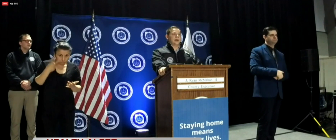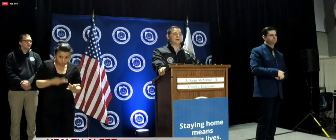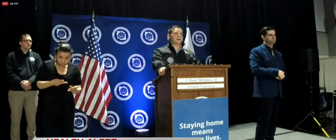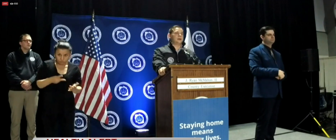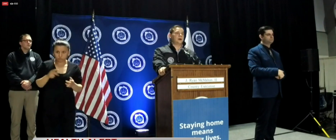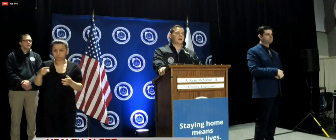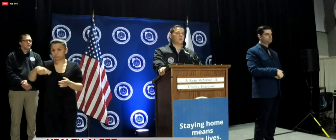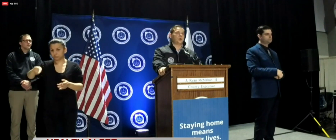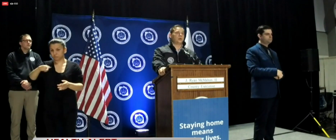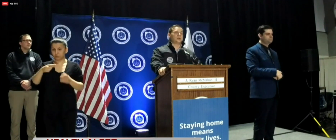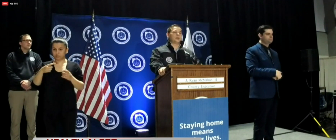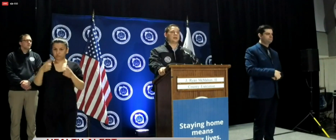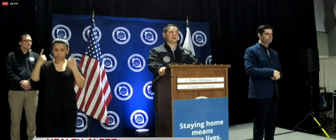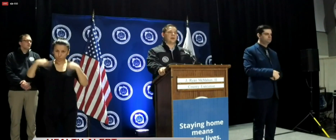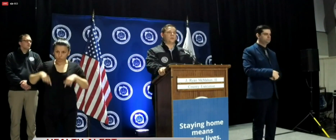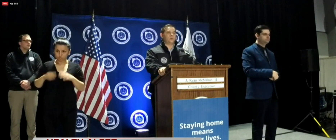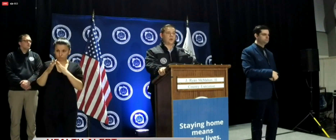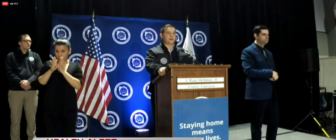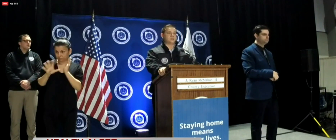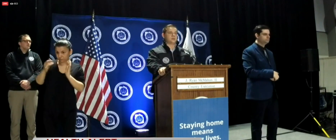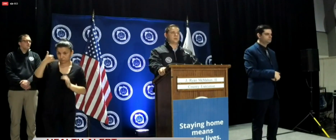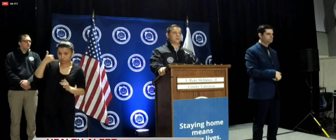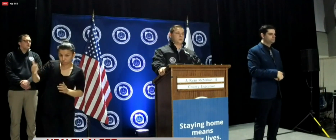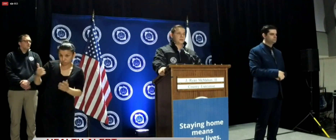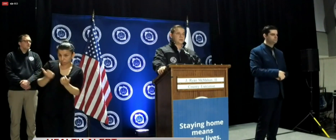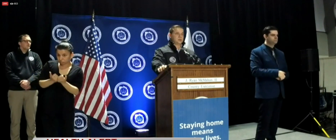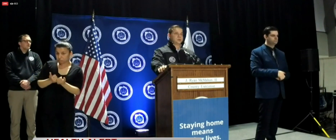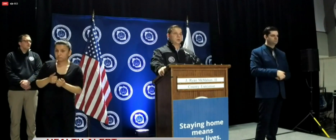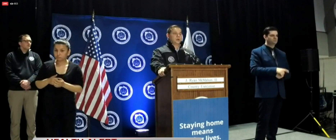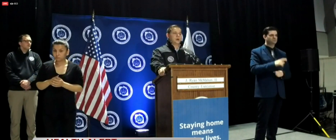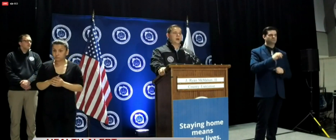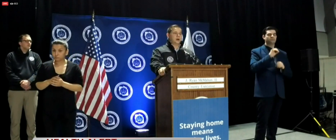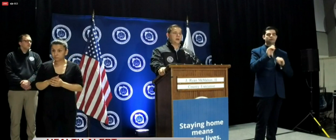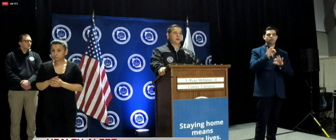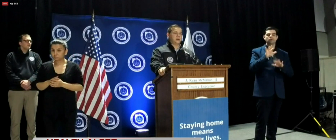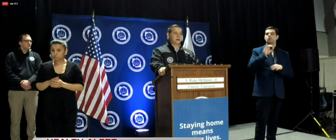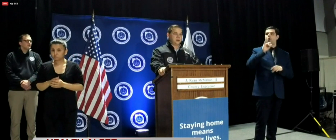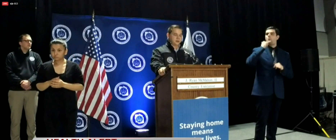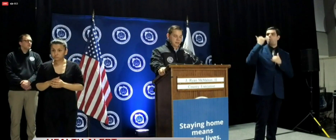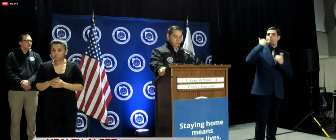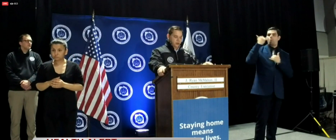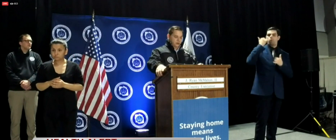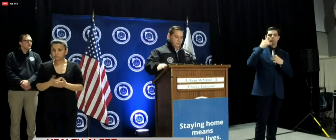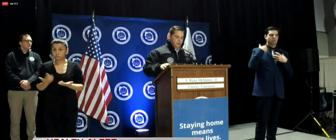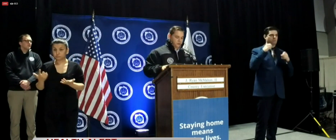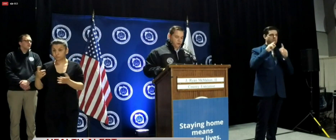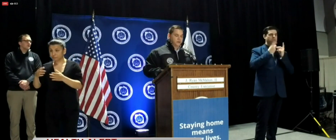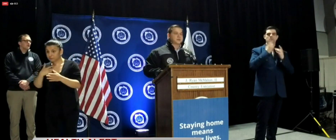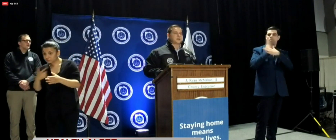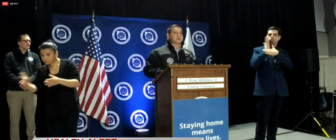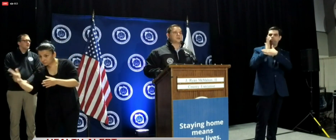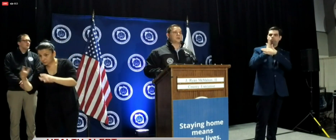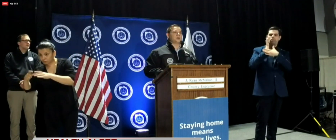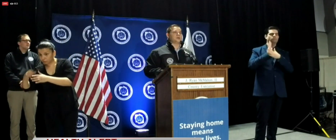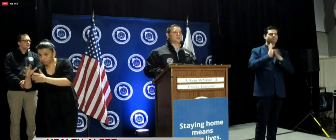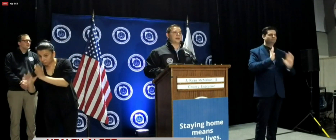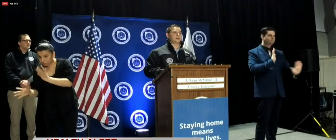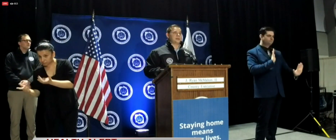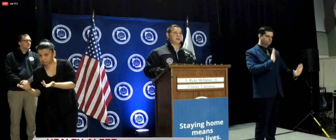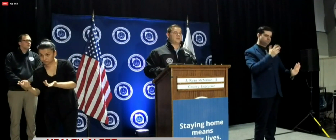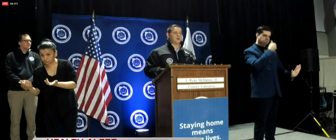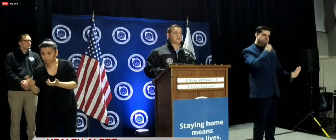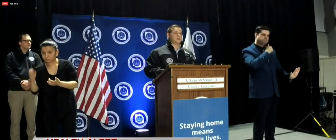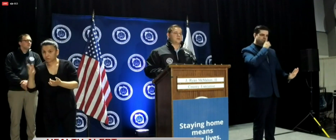do that. We're looking at that. We want to be able to release you and get you out of mandatory isolation. We